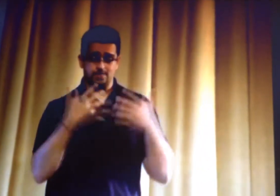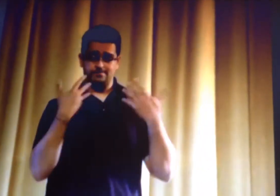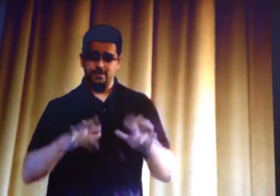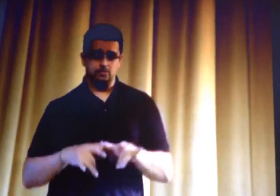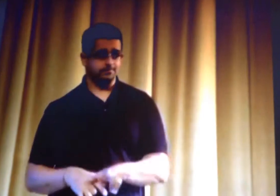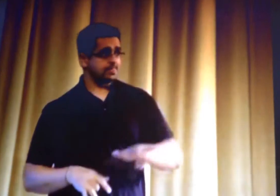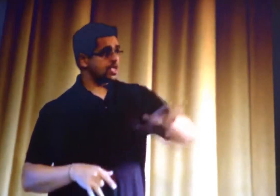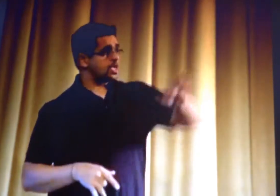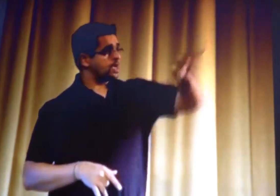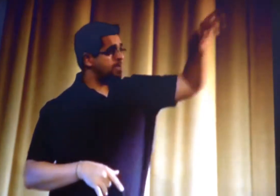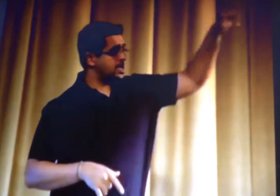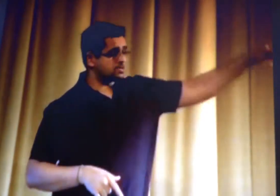is the way to make this happen.